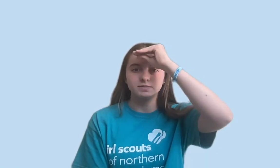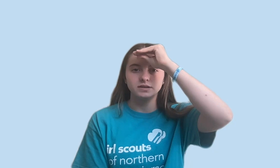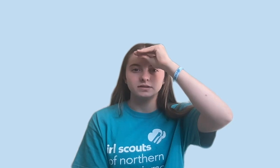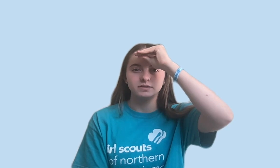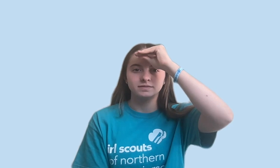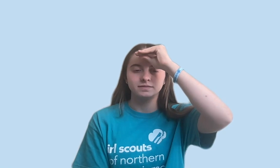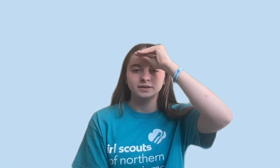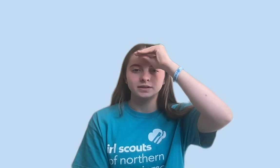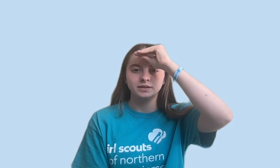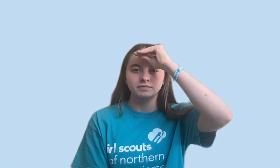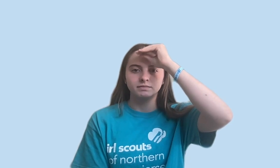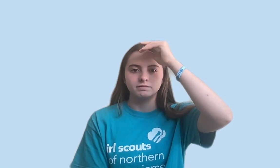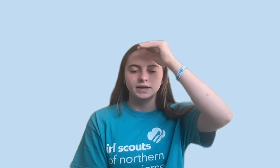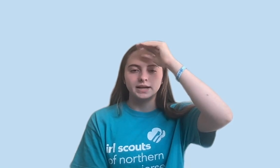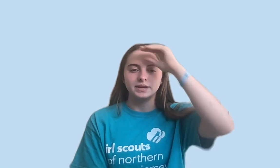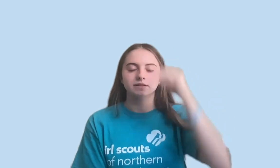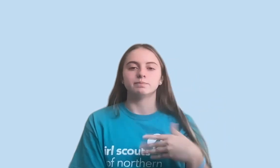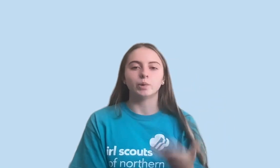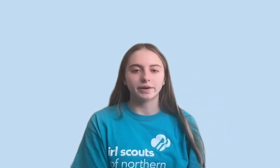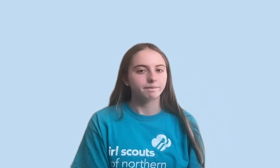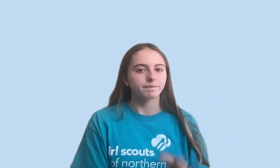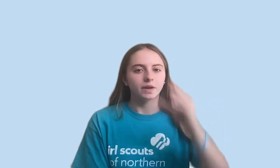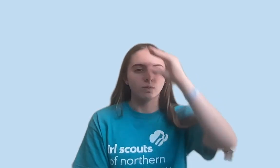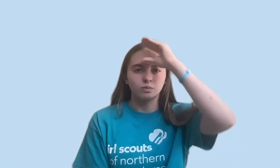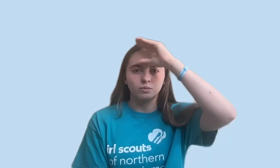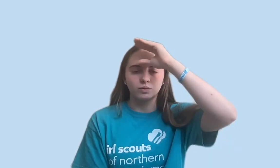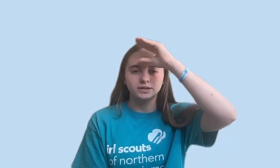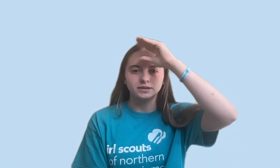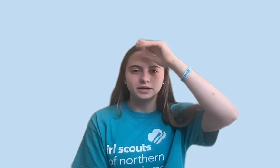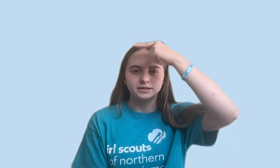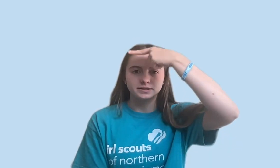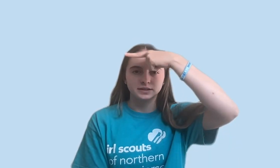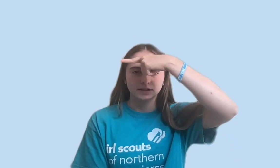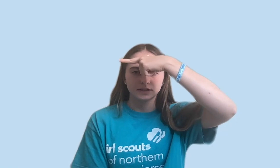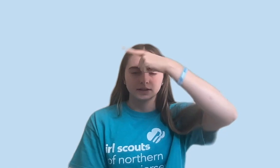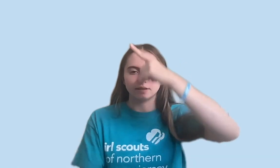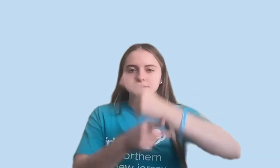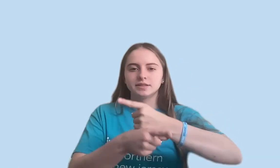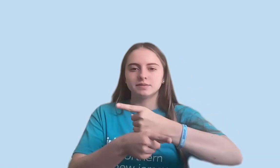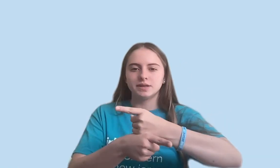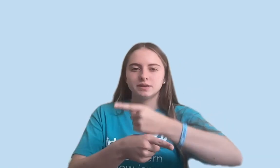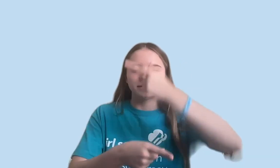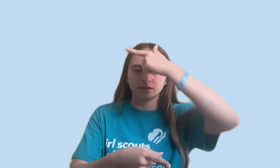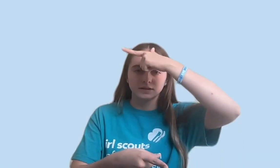mean? It means boy. What does this mean?